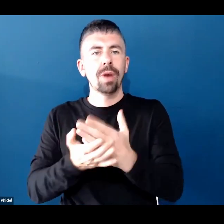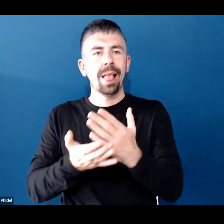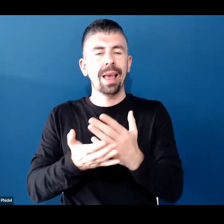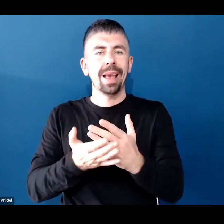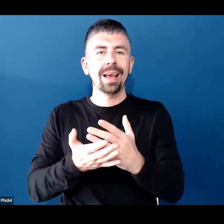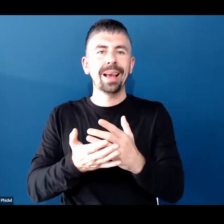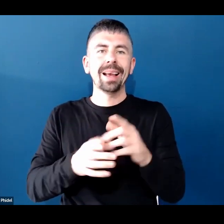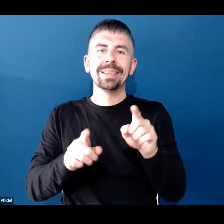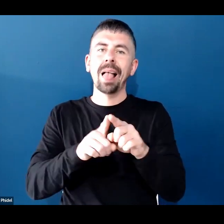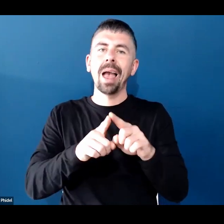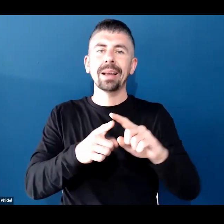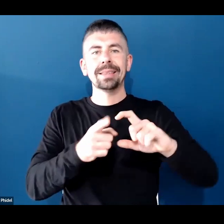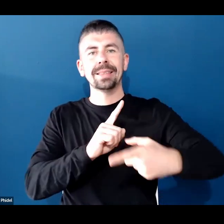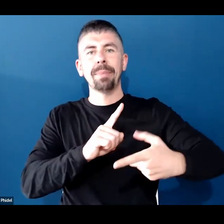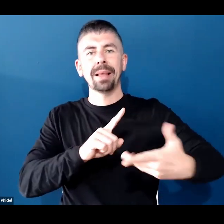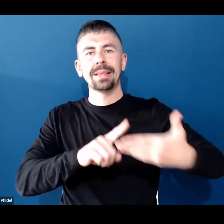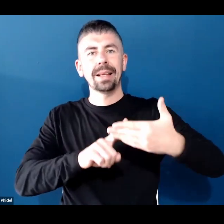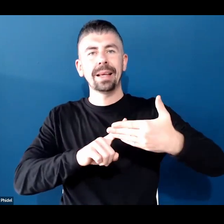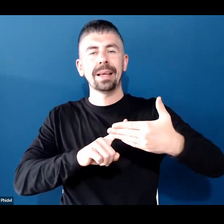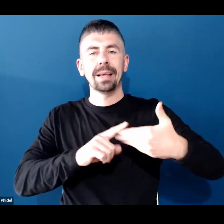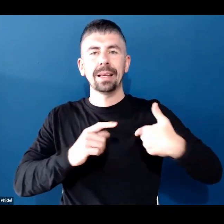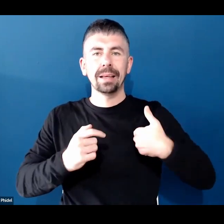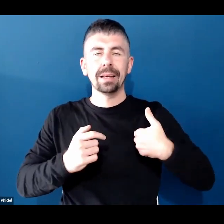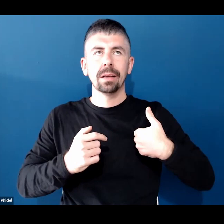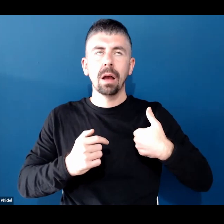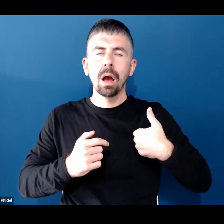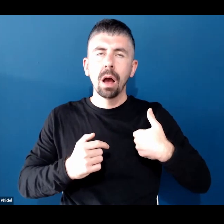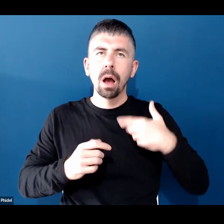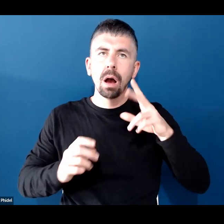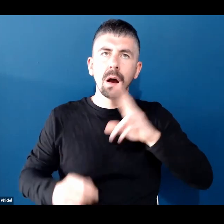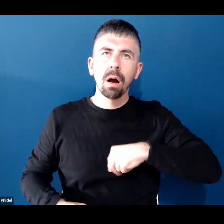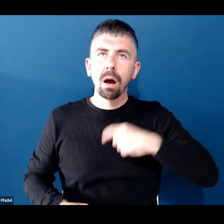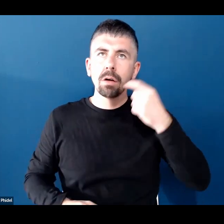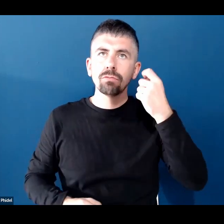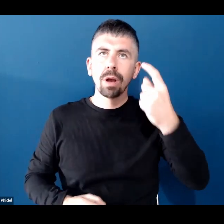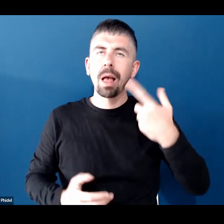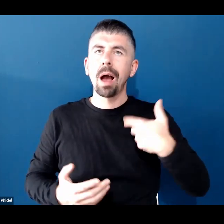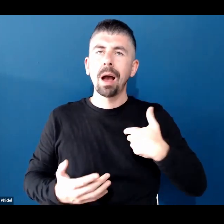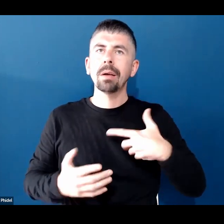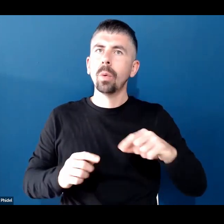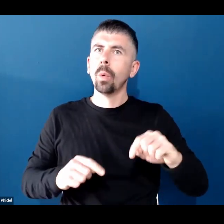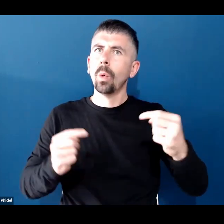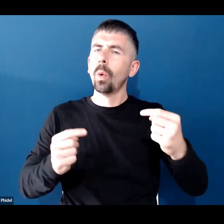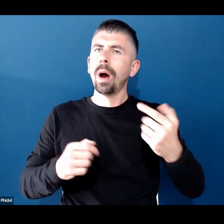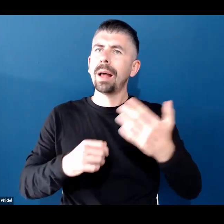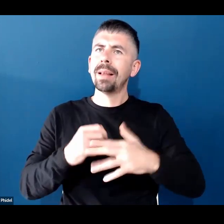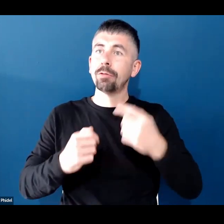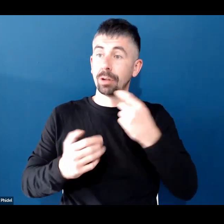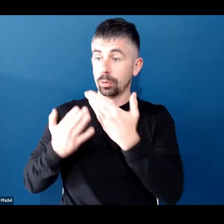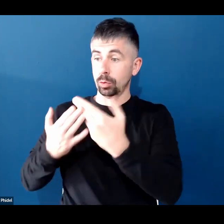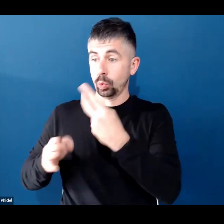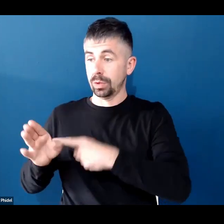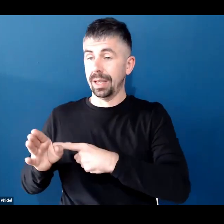disability. I'm like, I'm not equipped to think about that. And so for me, that was a big I've been spending